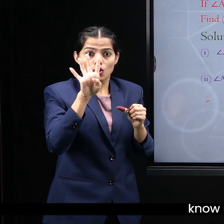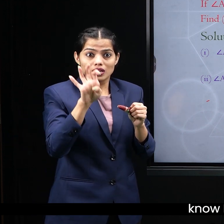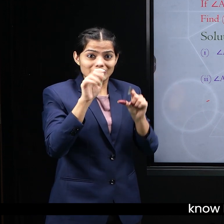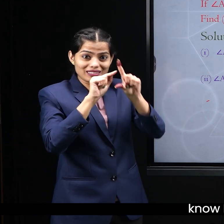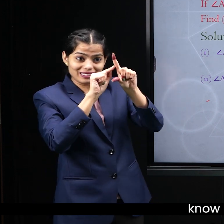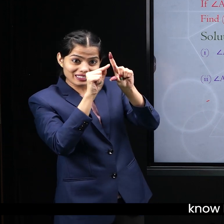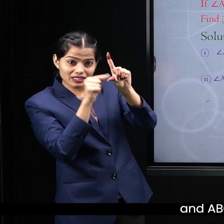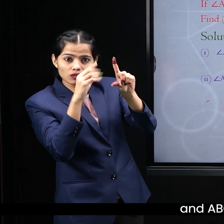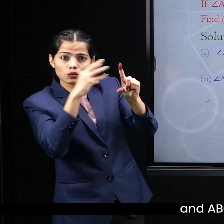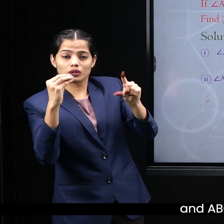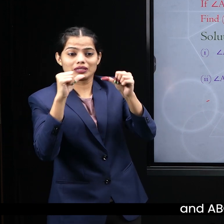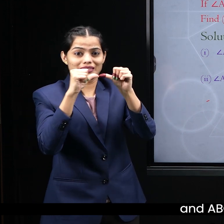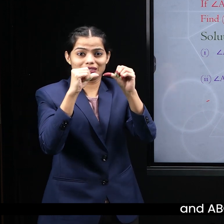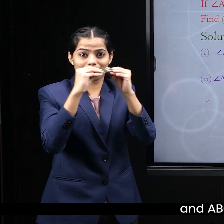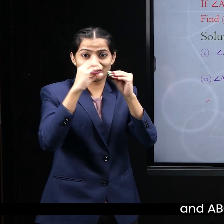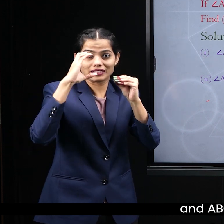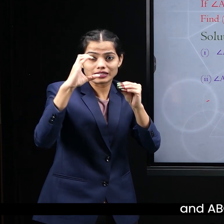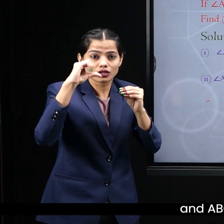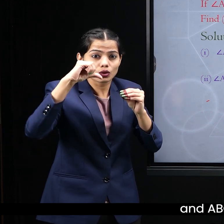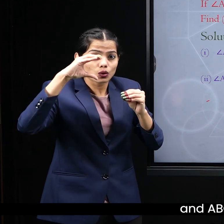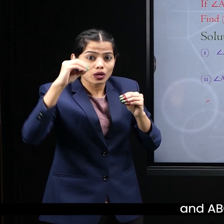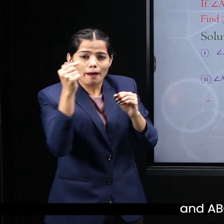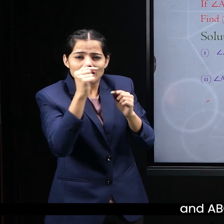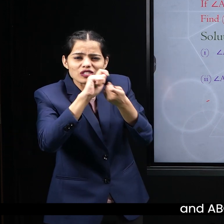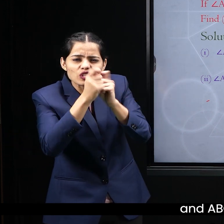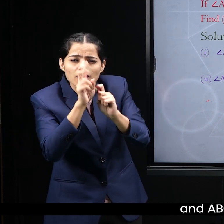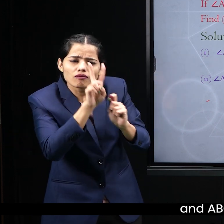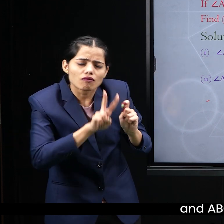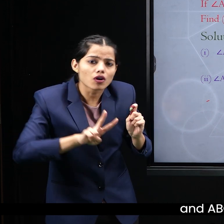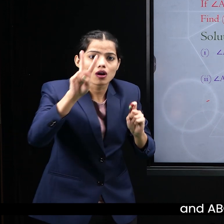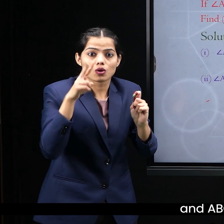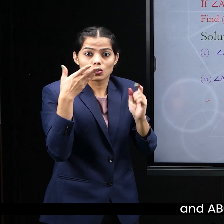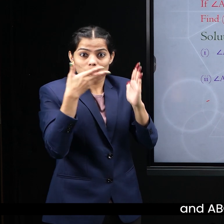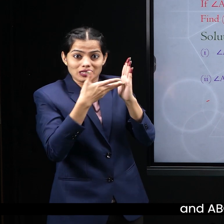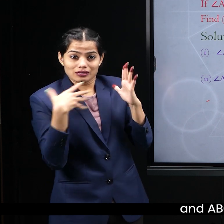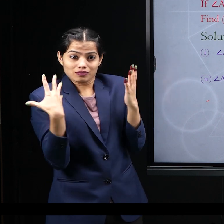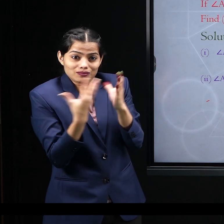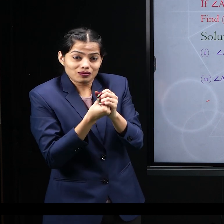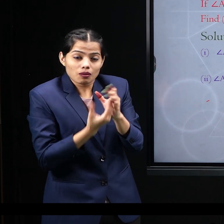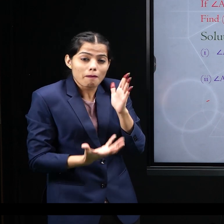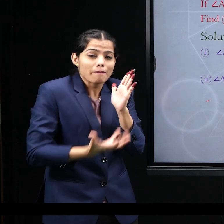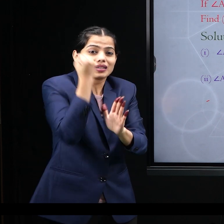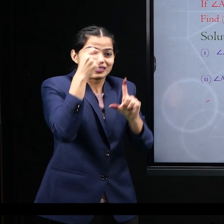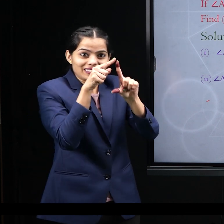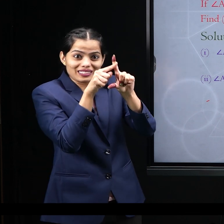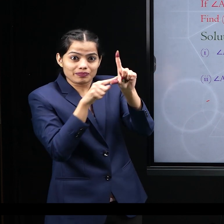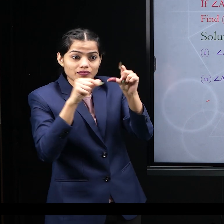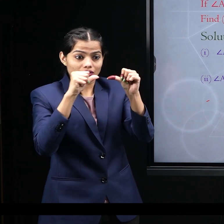degrees and ABC is 90. Substitute values, so we get